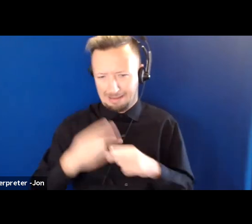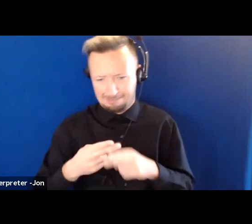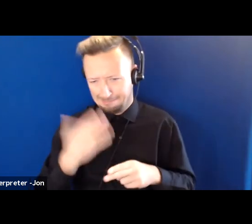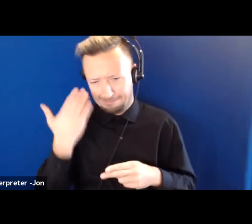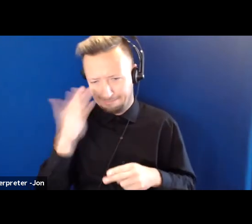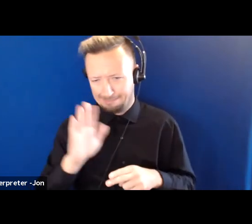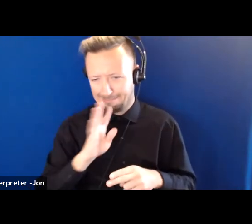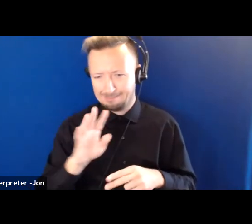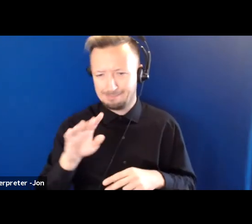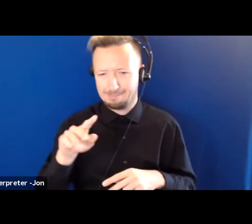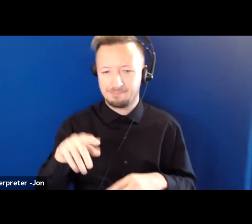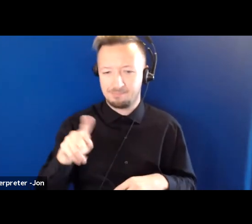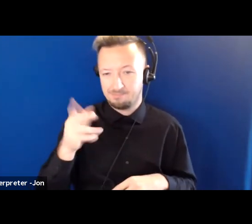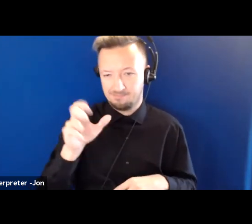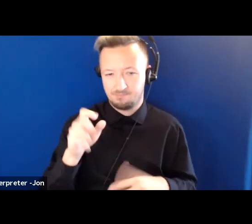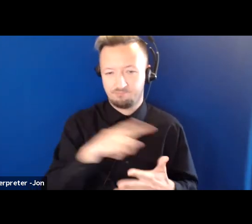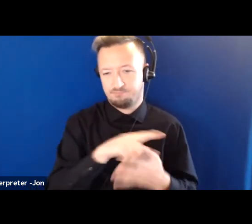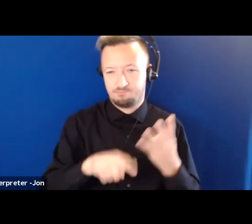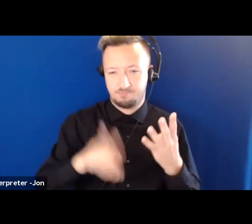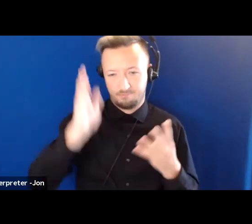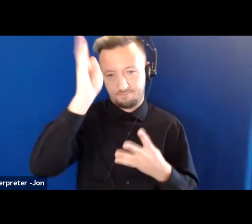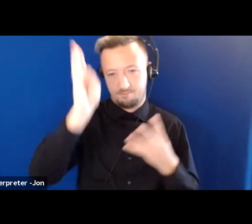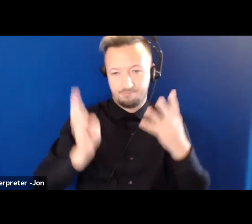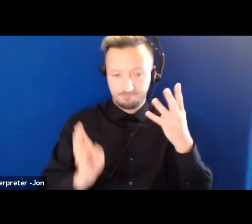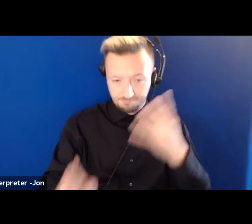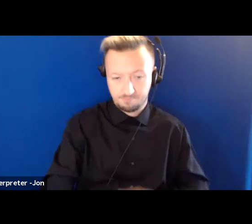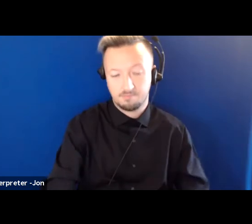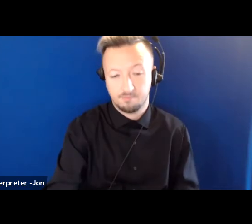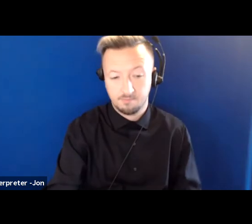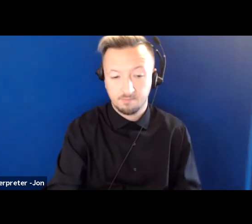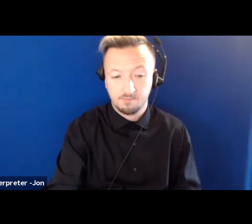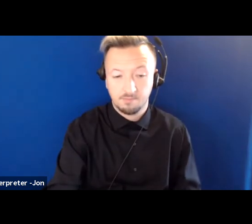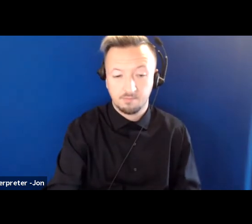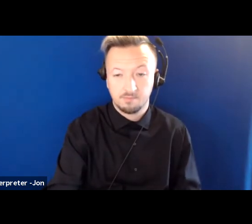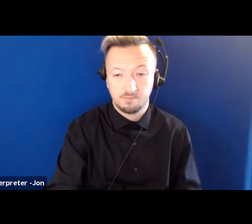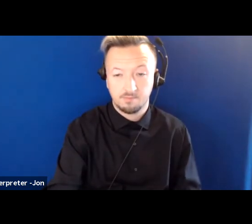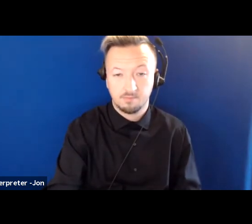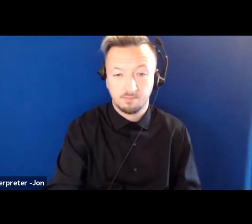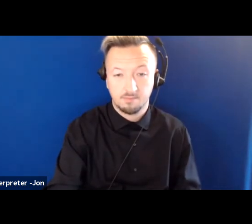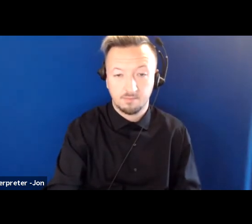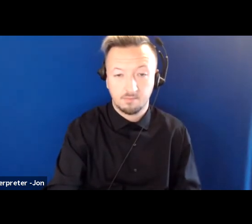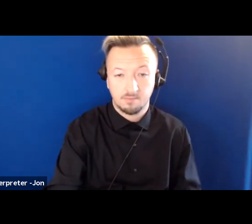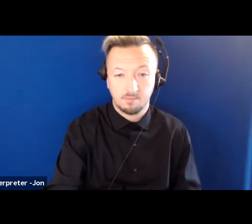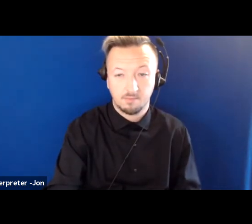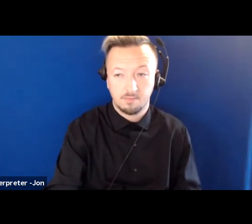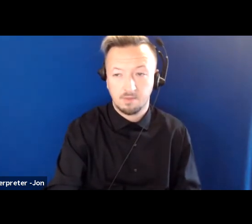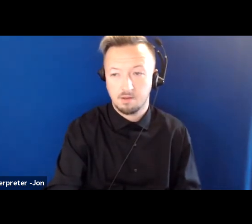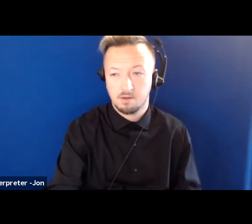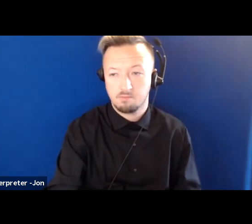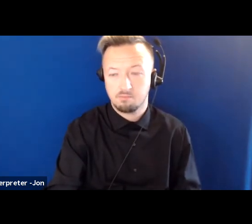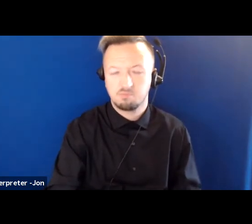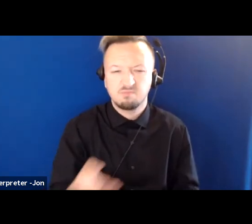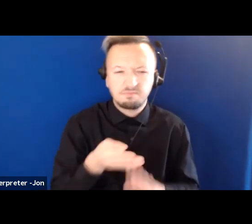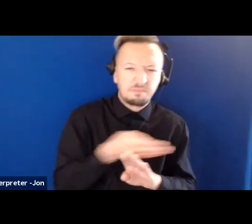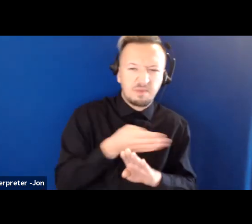as our talkers today, our presenters. I want to mention a few housekeeping items before we